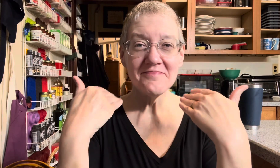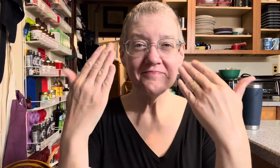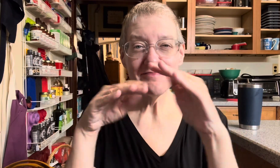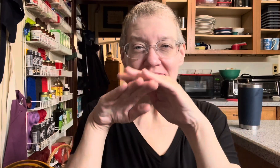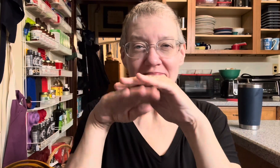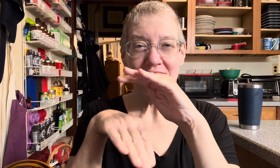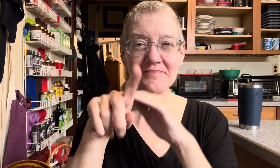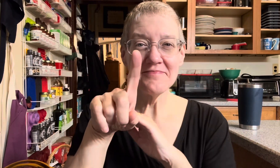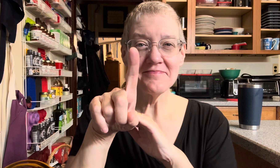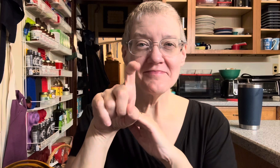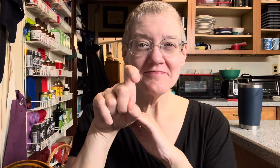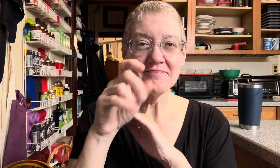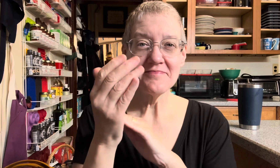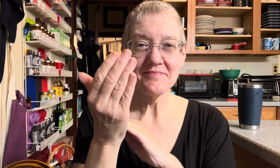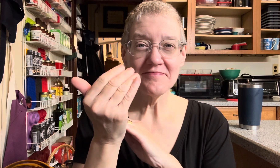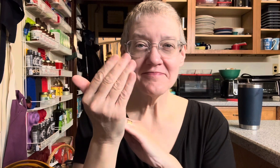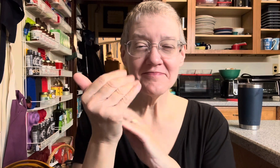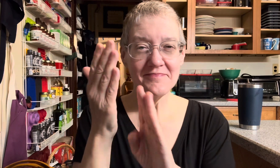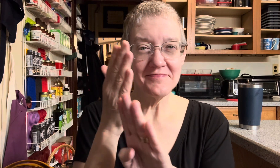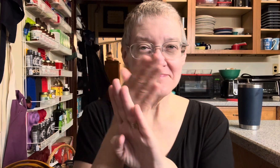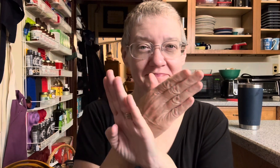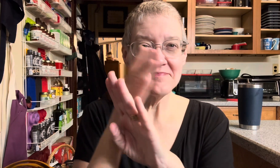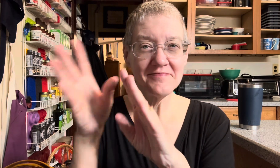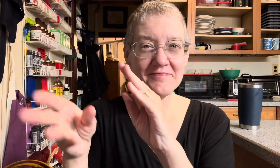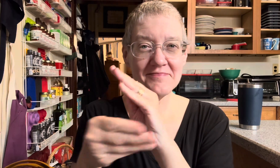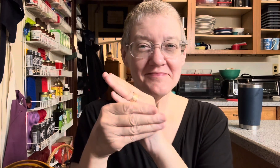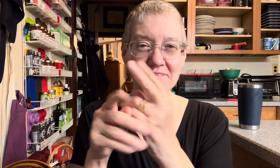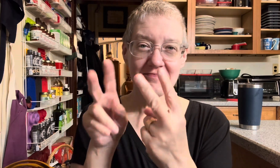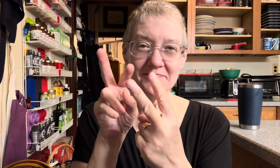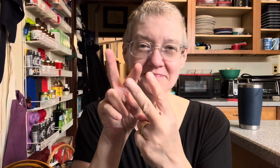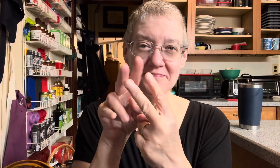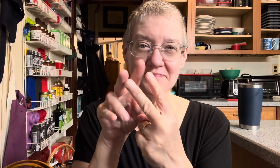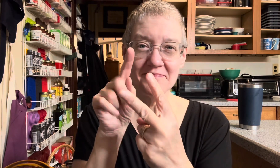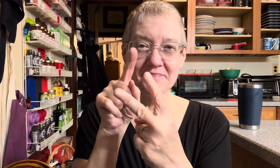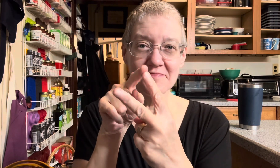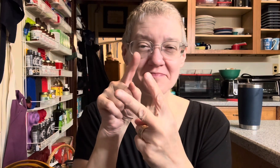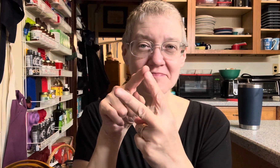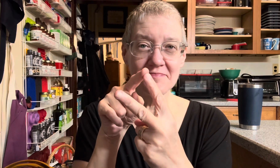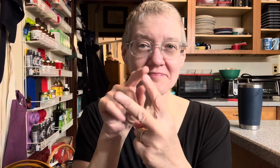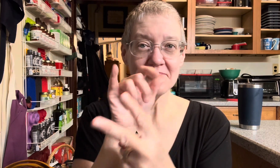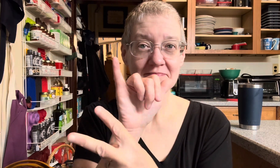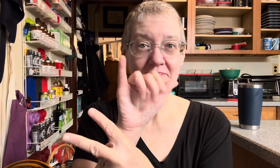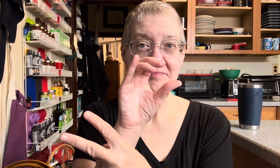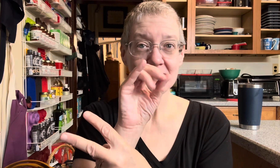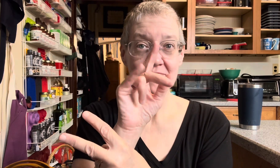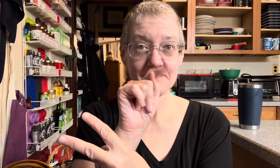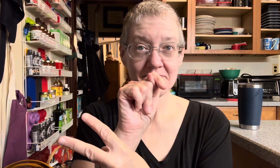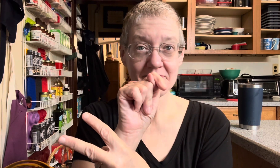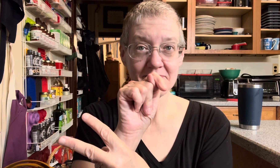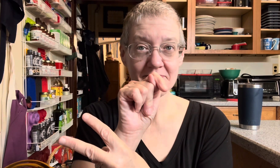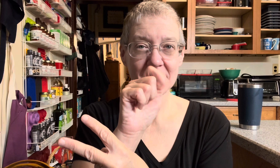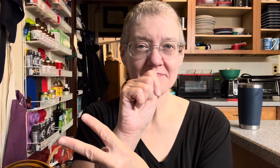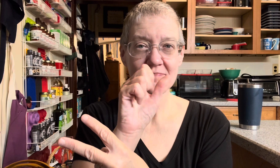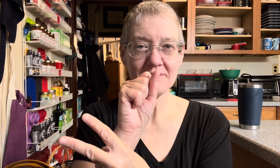Now it needs to cool below 115 degrees before I add either yogurt starter